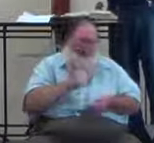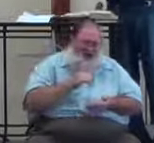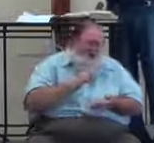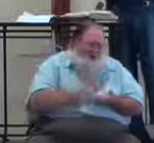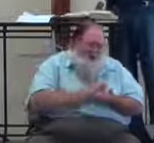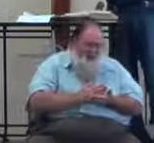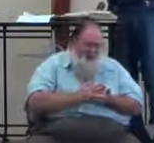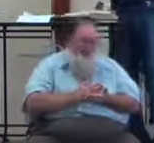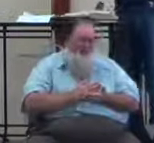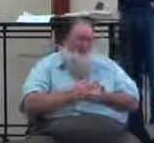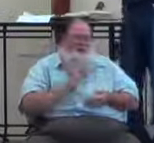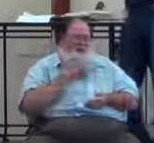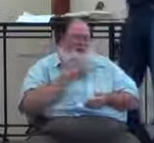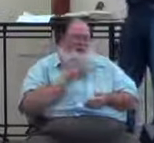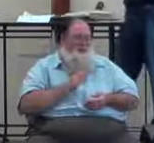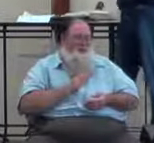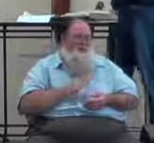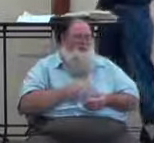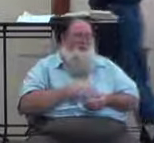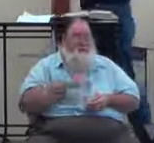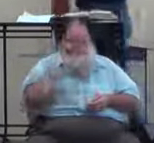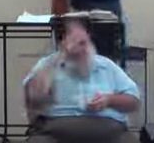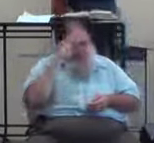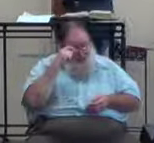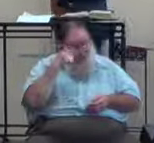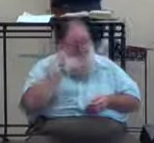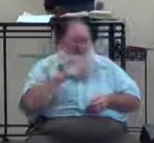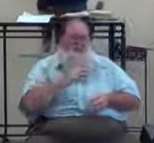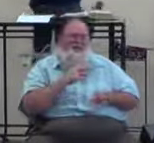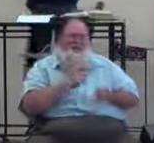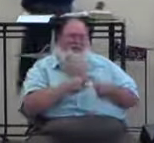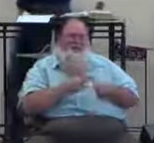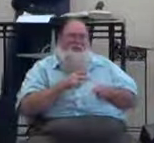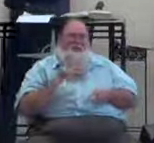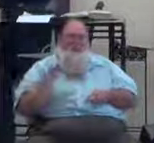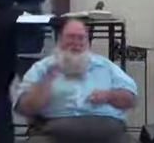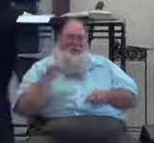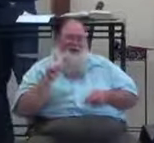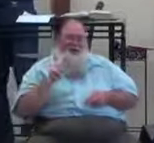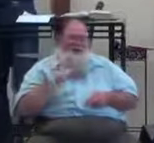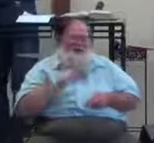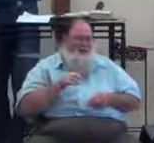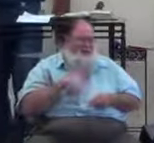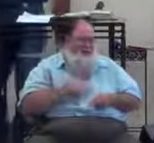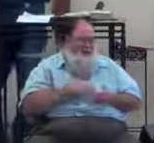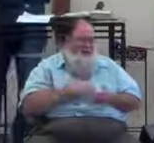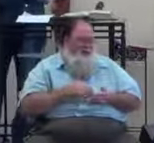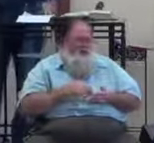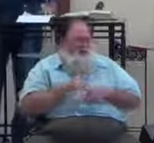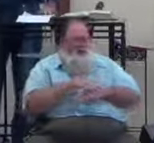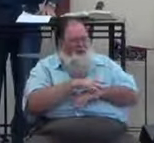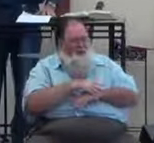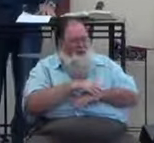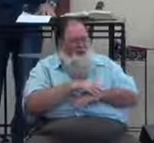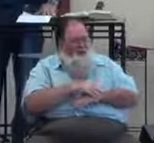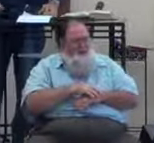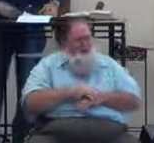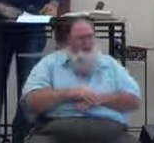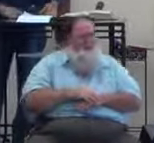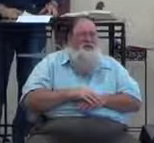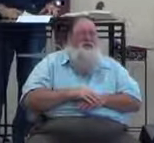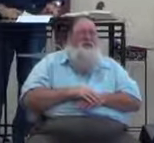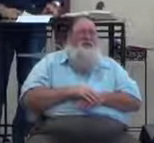T.A. was his name. And he got a little slow spot there when he was talking, and I said, T.A., can